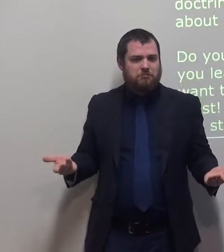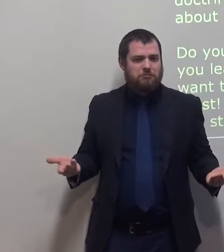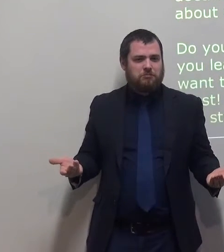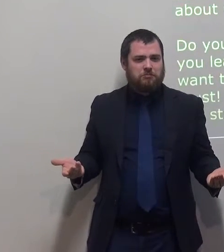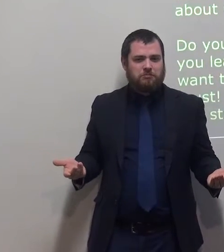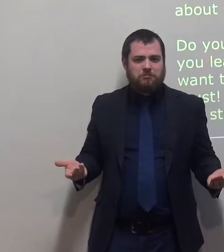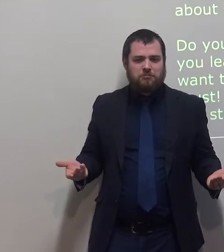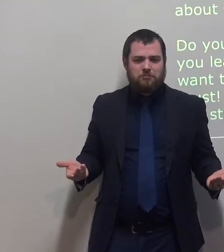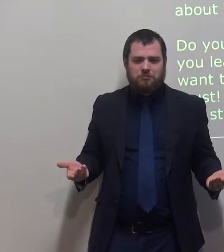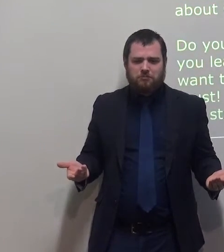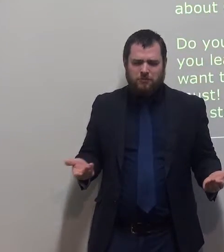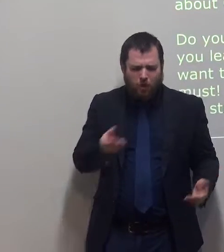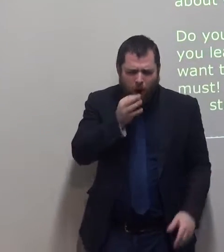Do you learn about the doctrines?